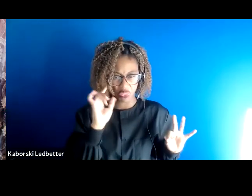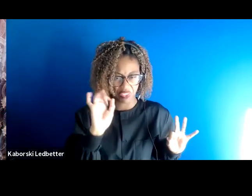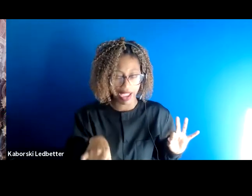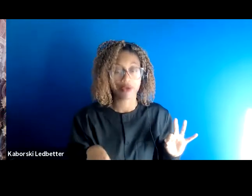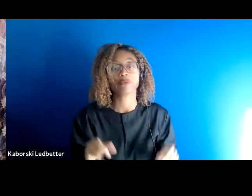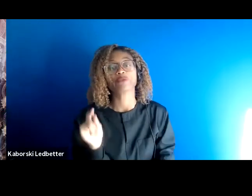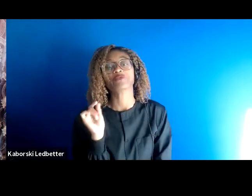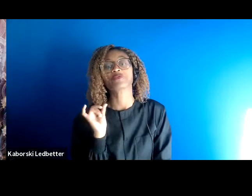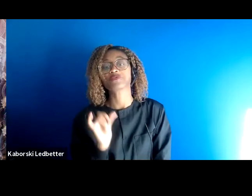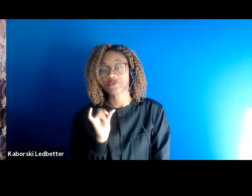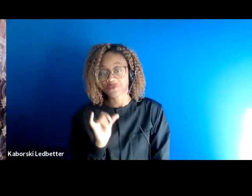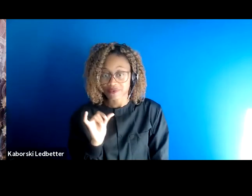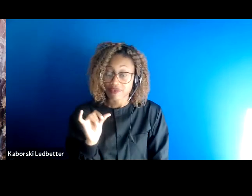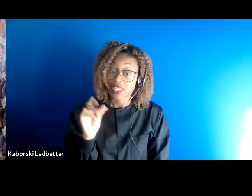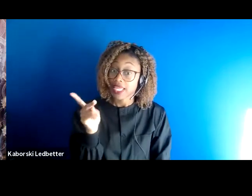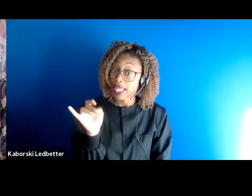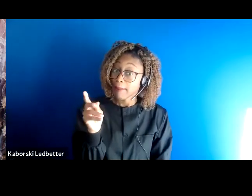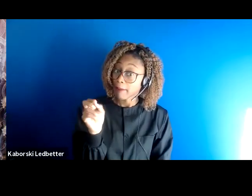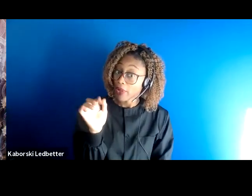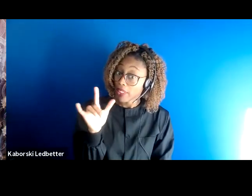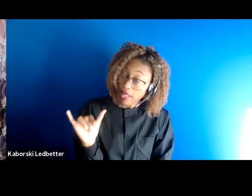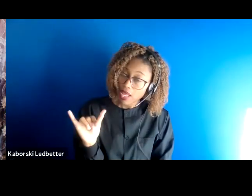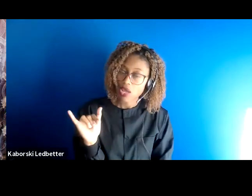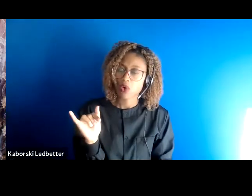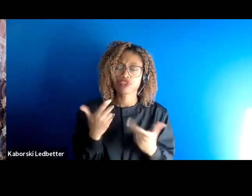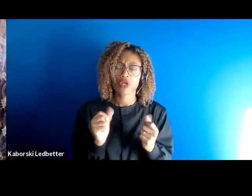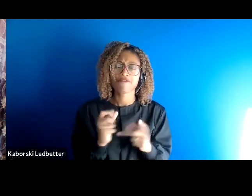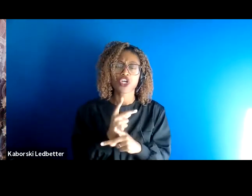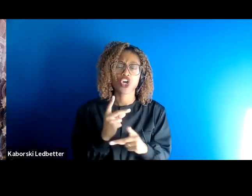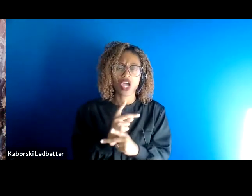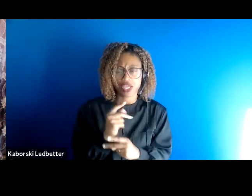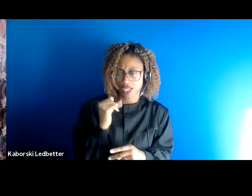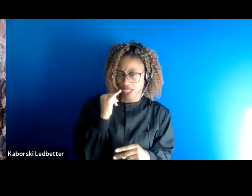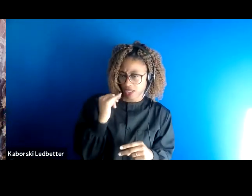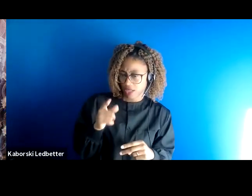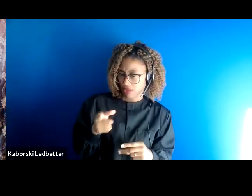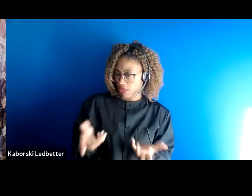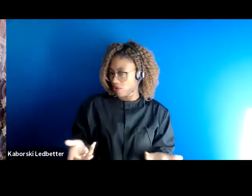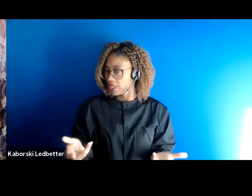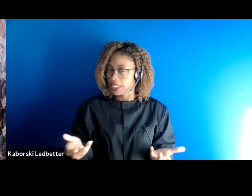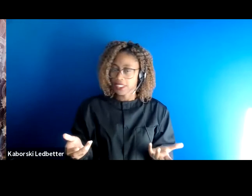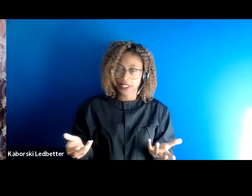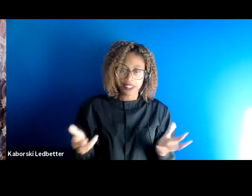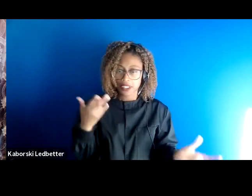where this pattern came from and whether they would take the time to